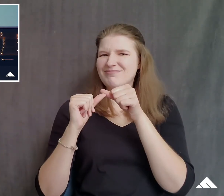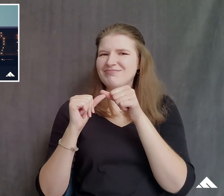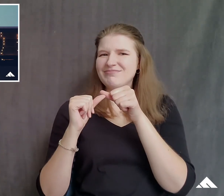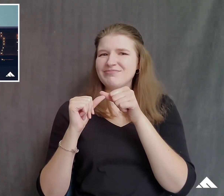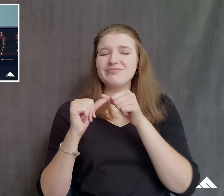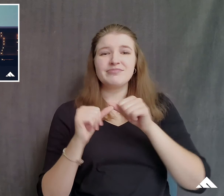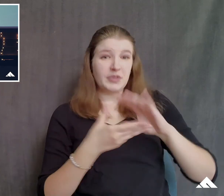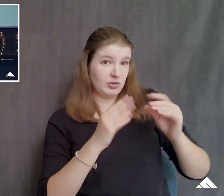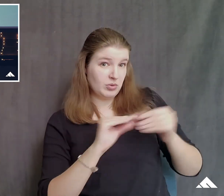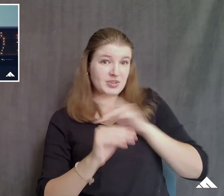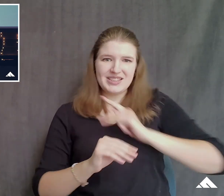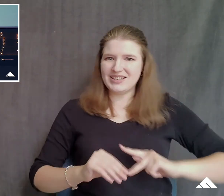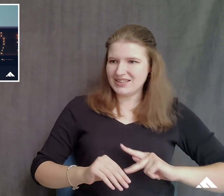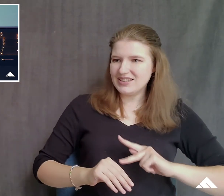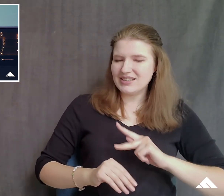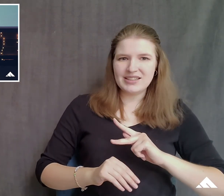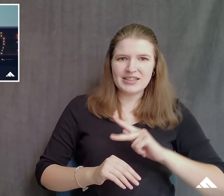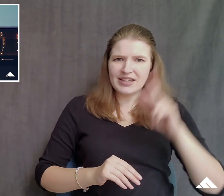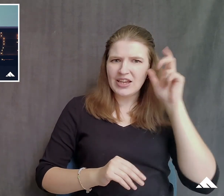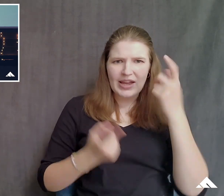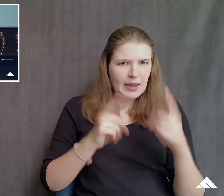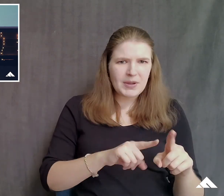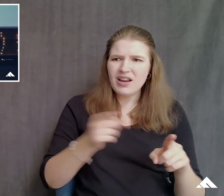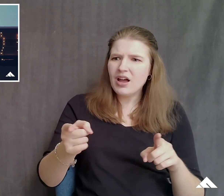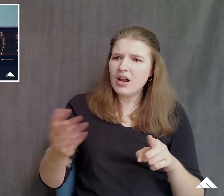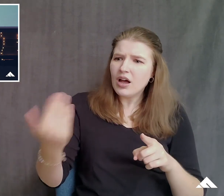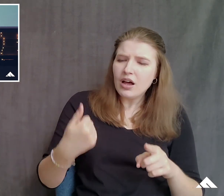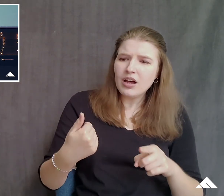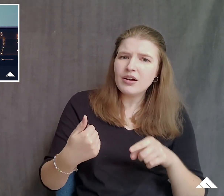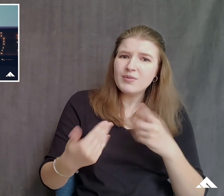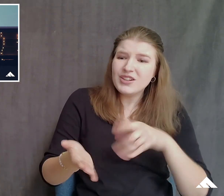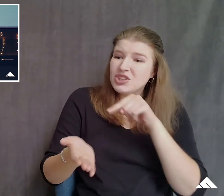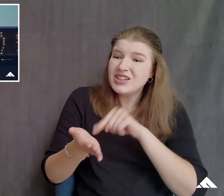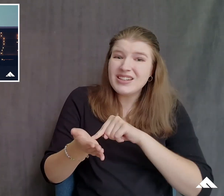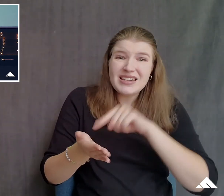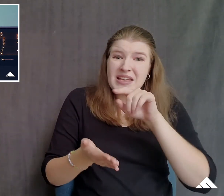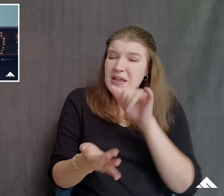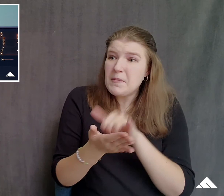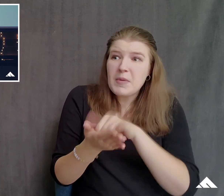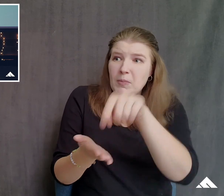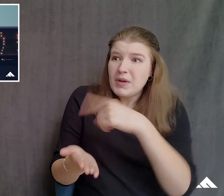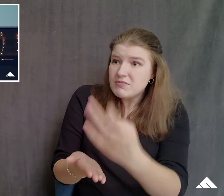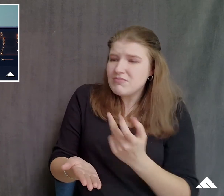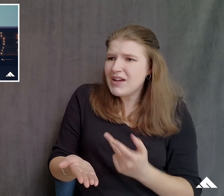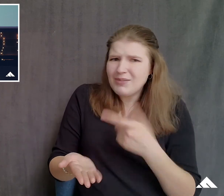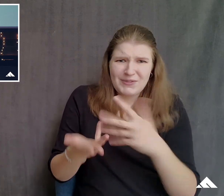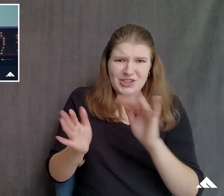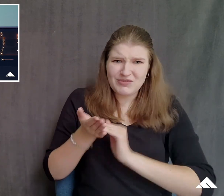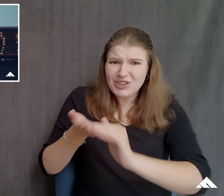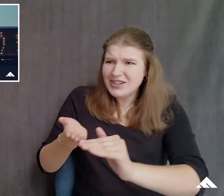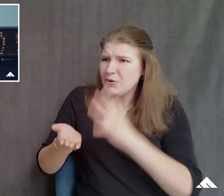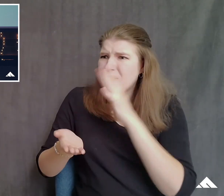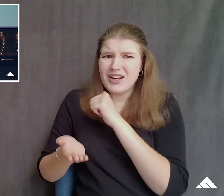And he says, you evil, wicked man, I forgave you a debt you couldn't pay. I forgave you a debt that you could never, ever pay. Why couldn't you have